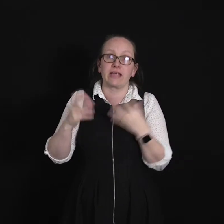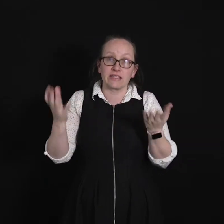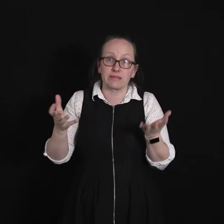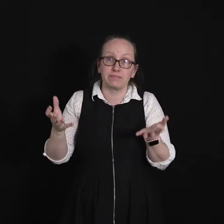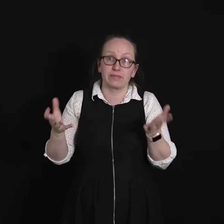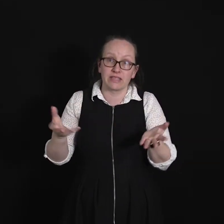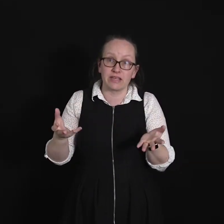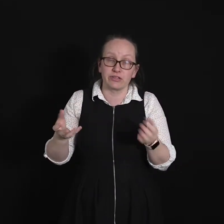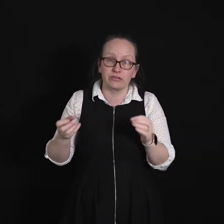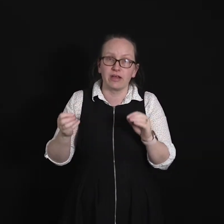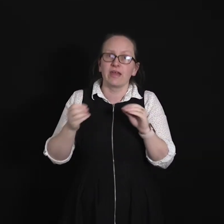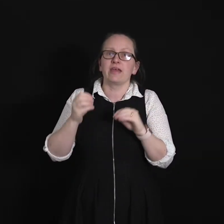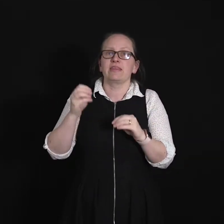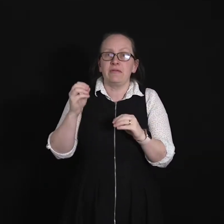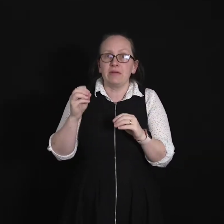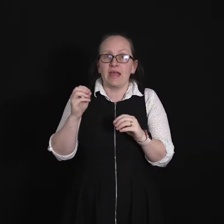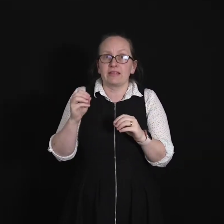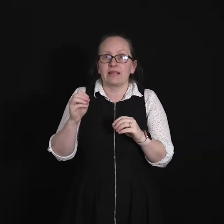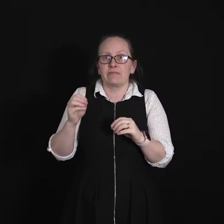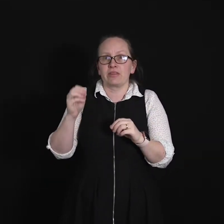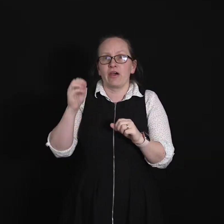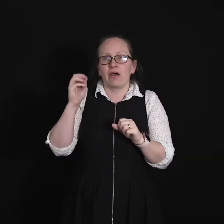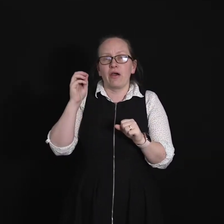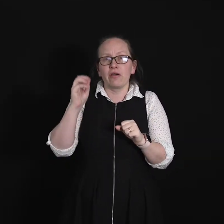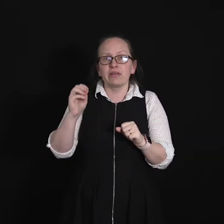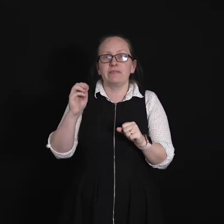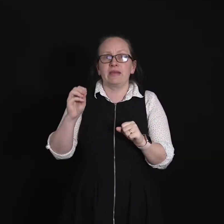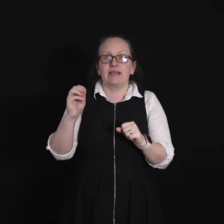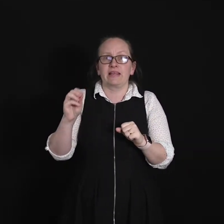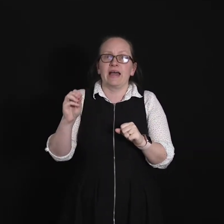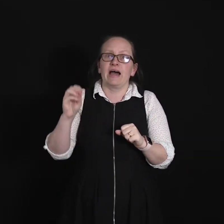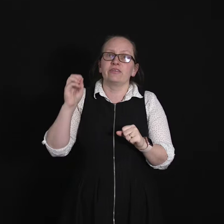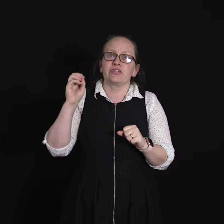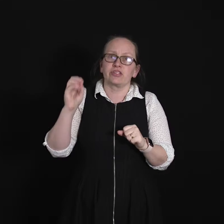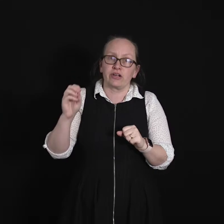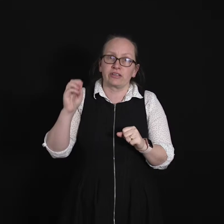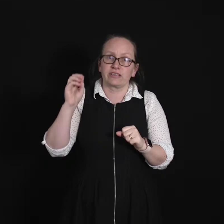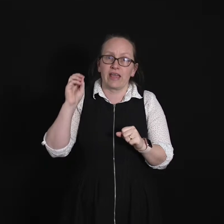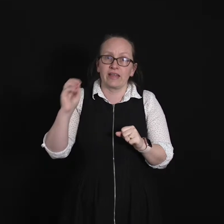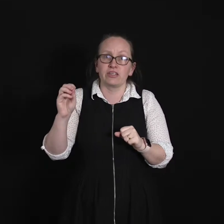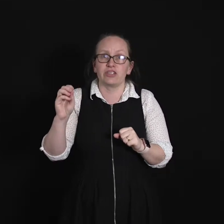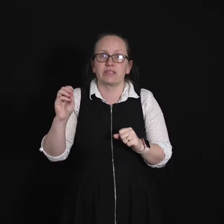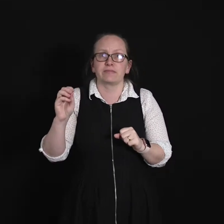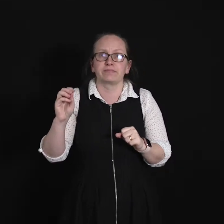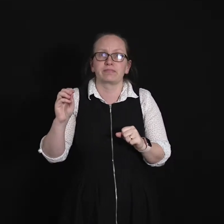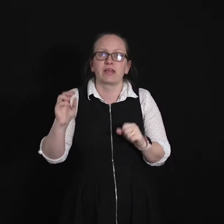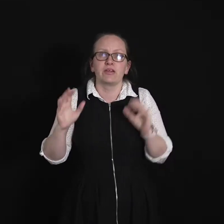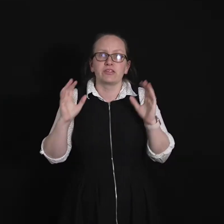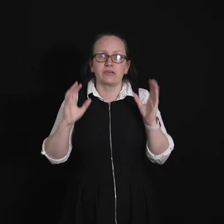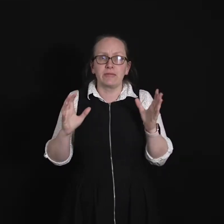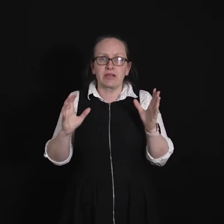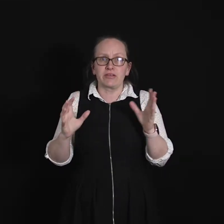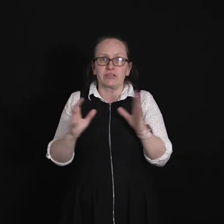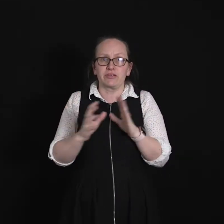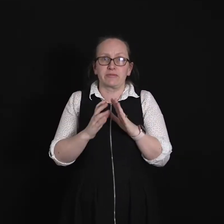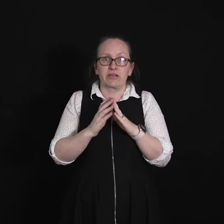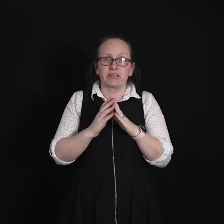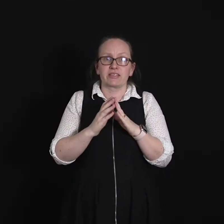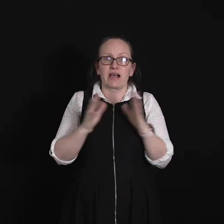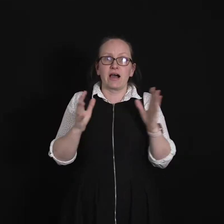creates a potential, then we end up with only being allowed certain energies. So what we're going to do is we're going to start